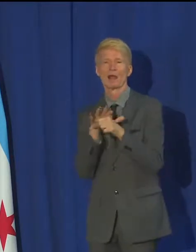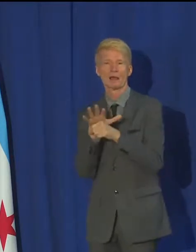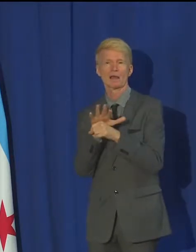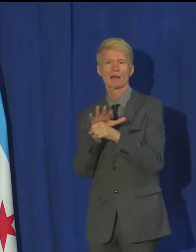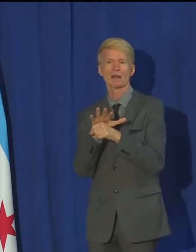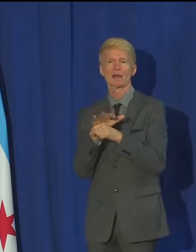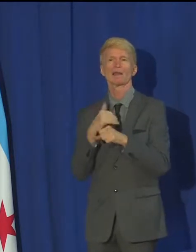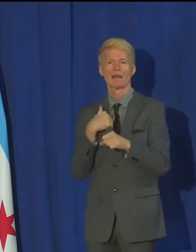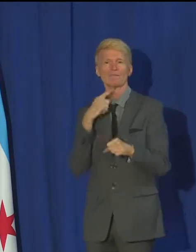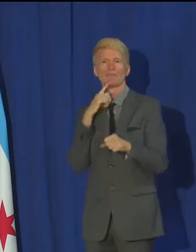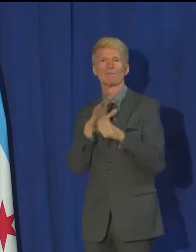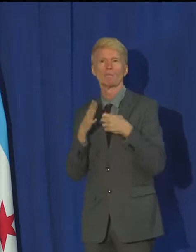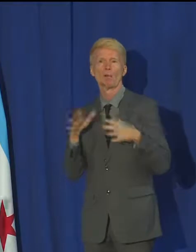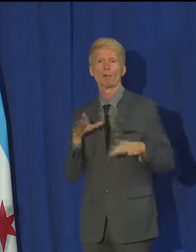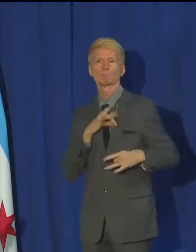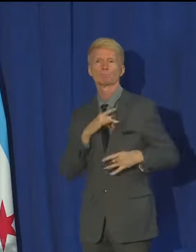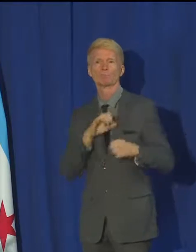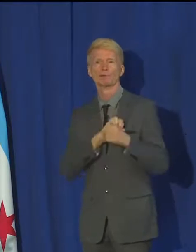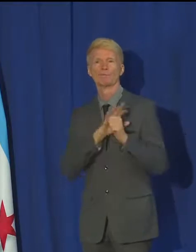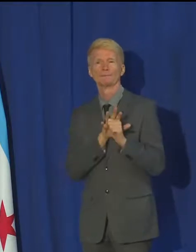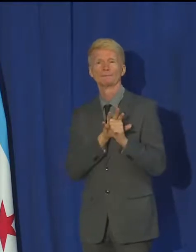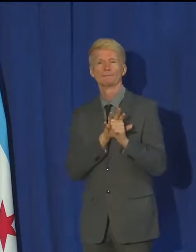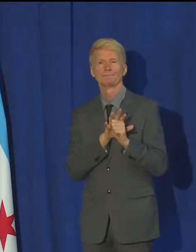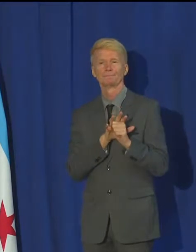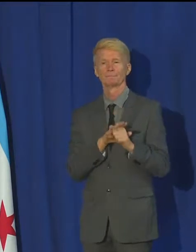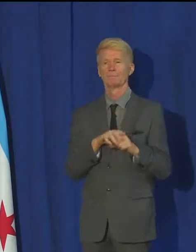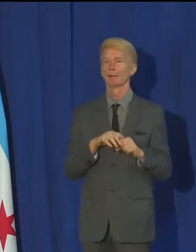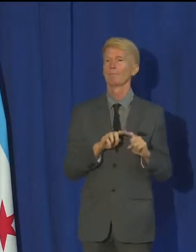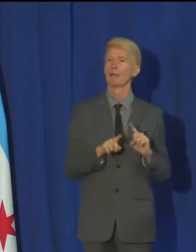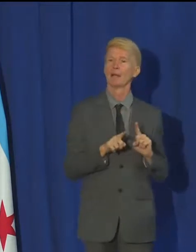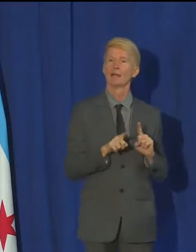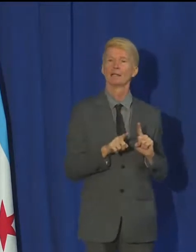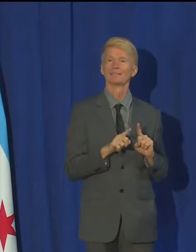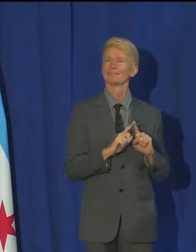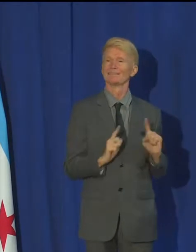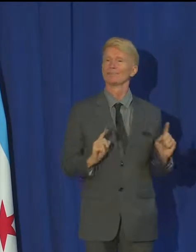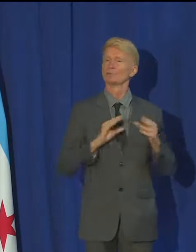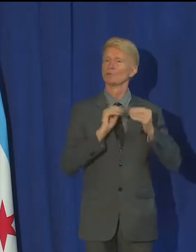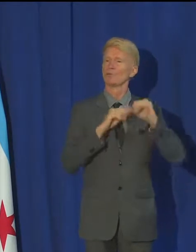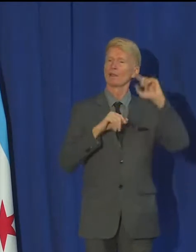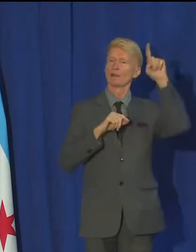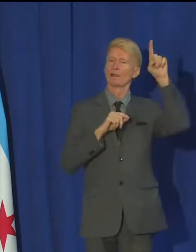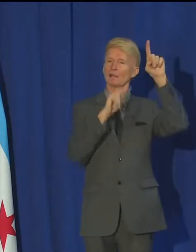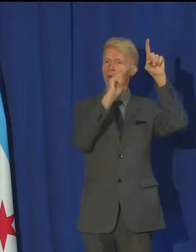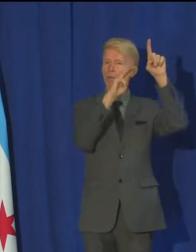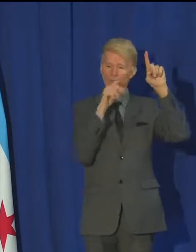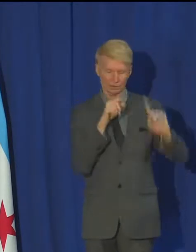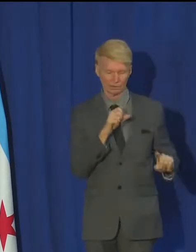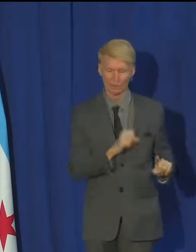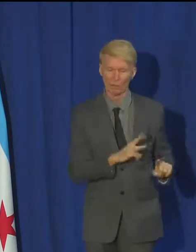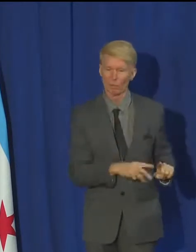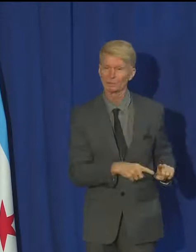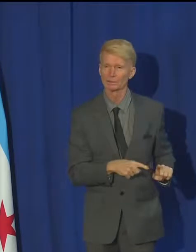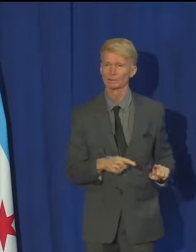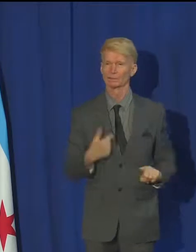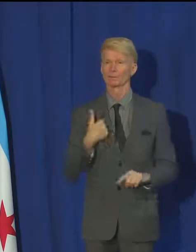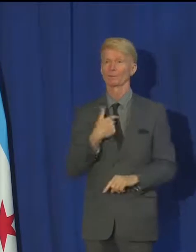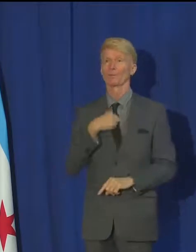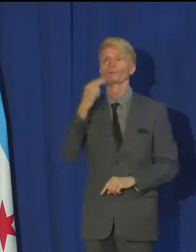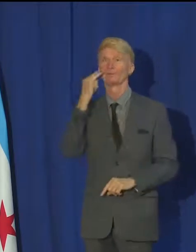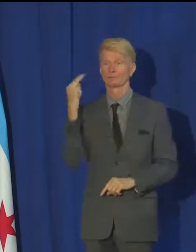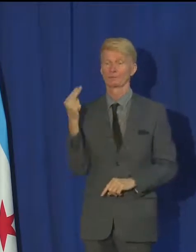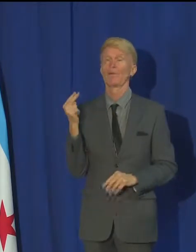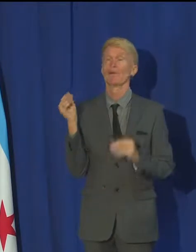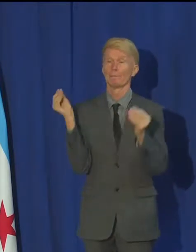were confirmed cases, whereas that was less true in the Northwest and Southwest spots. We also saw more cases in